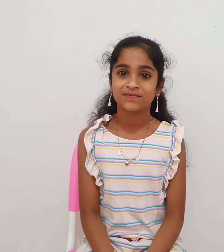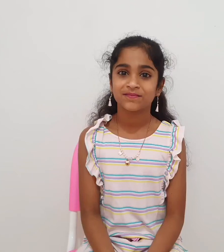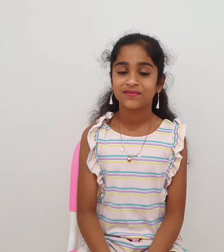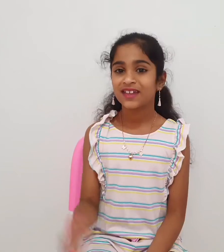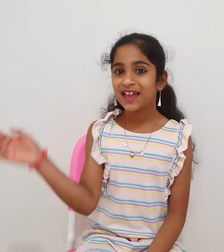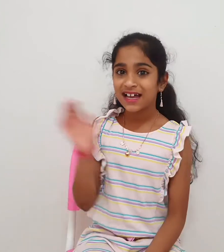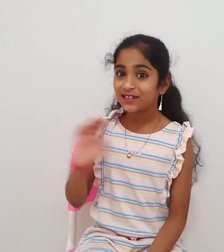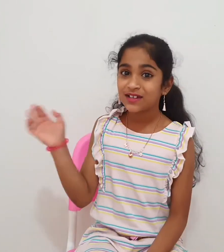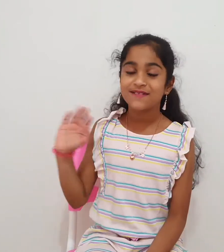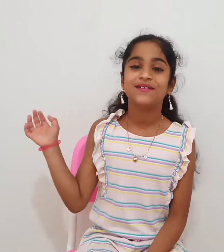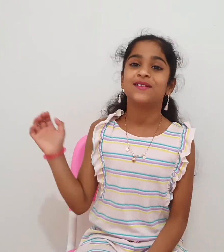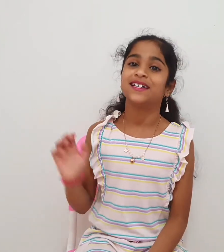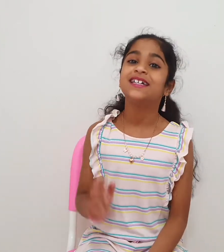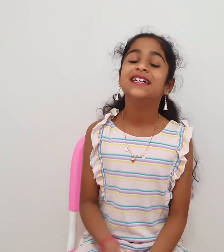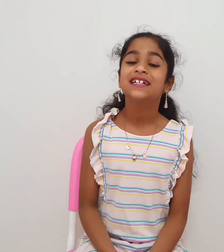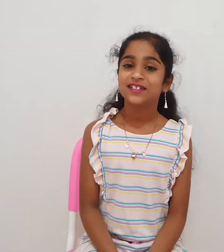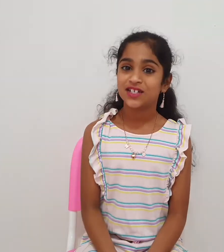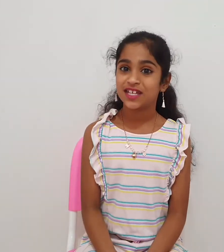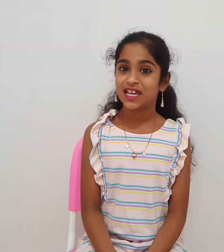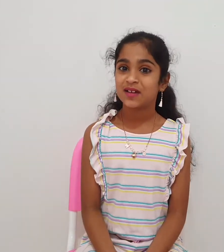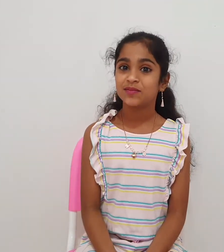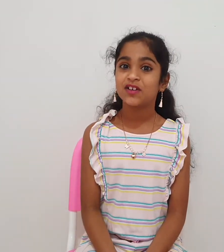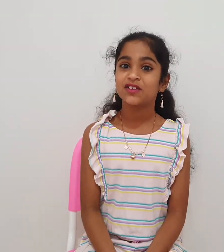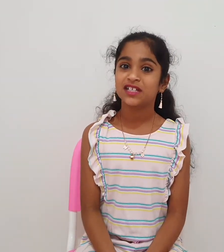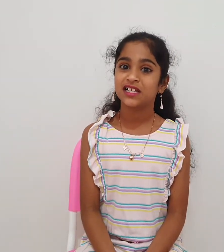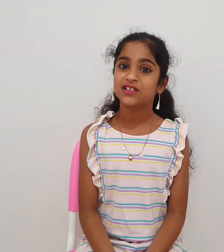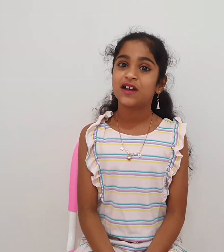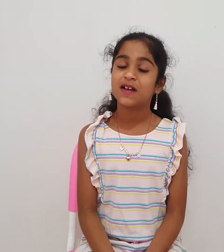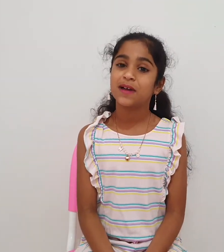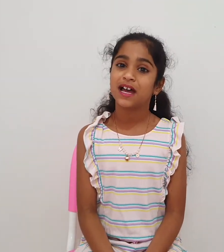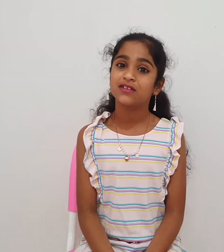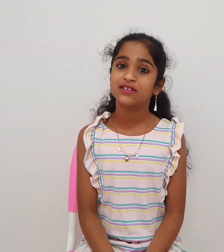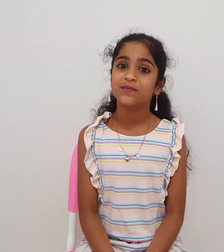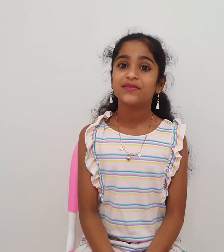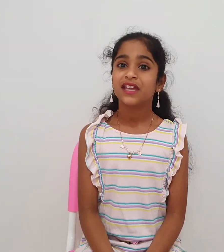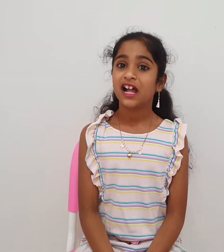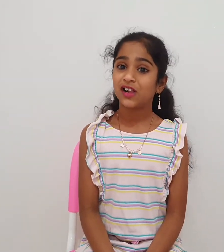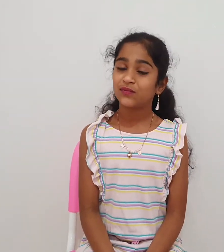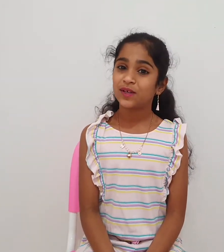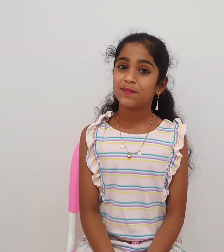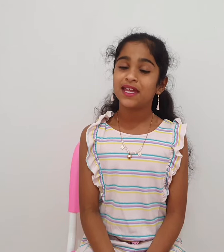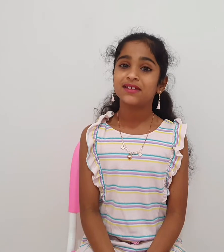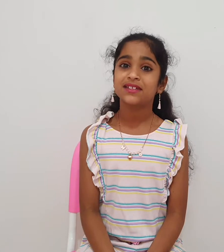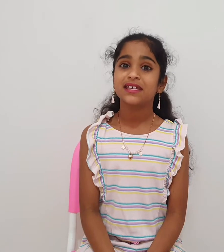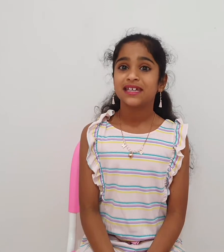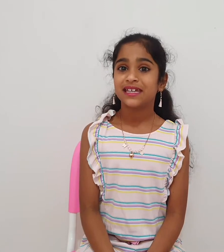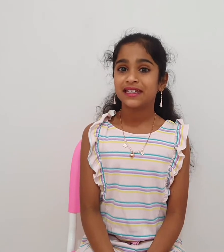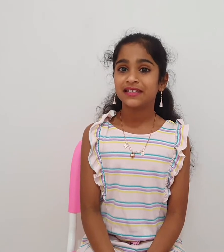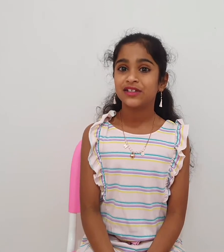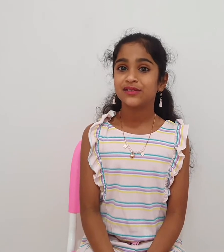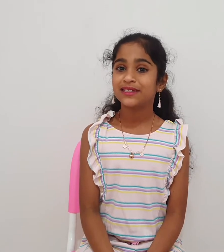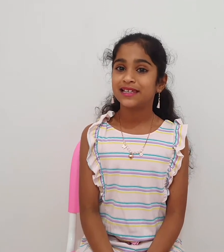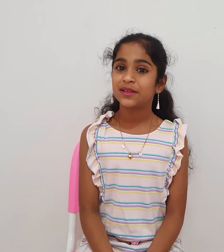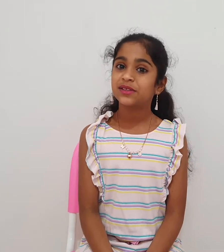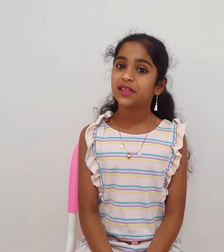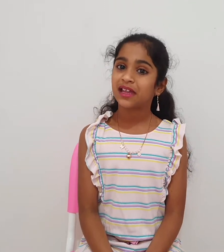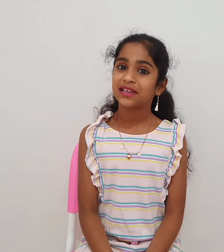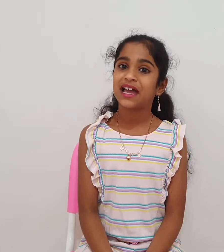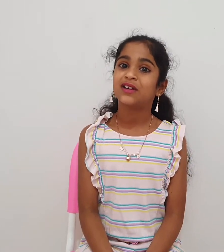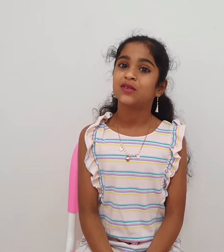hello everyone today I'm going to tell you about alphabet in New Zealand sign language